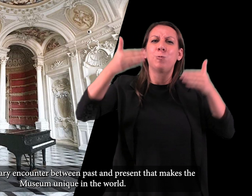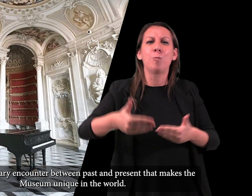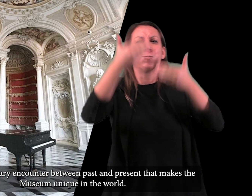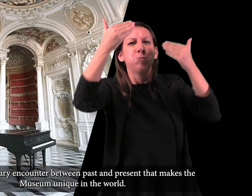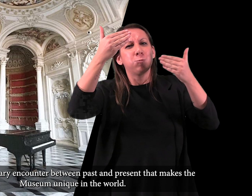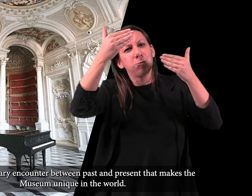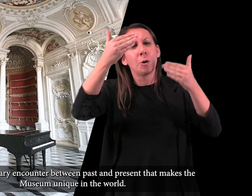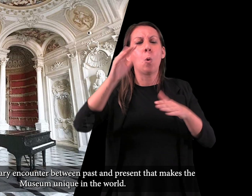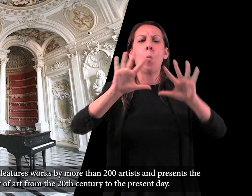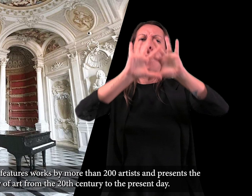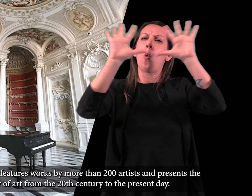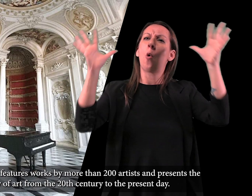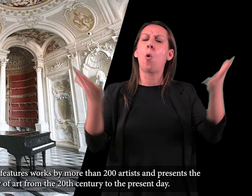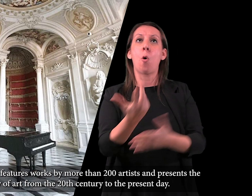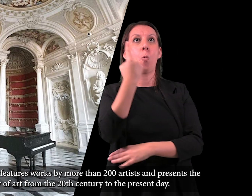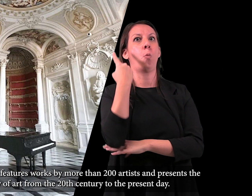the world.